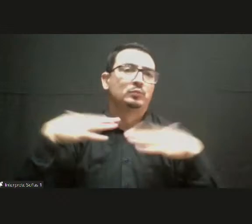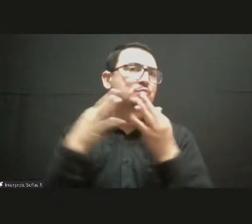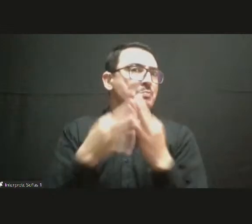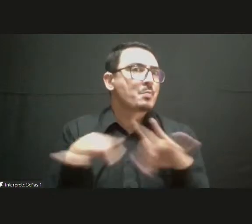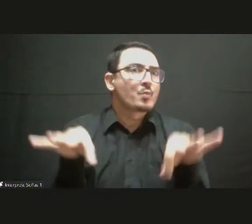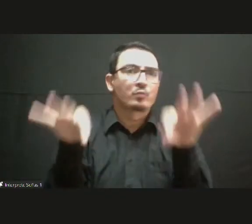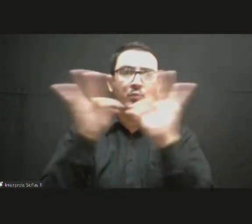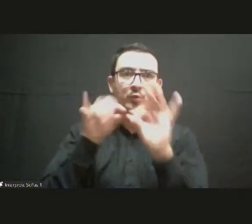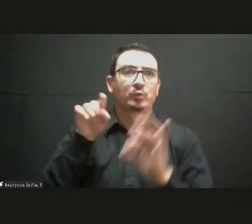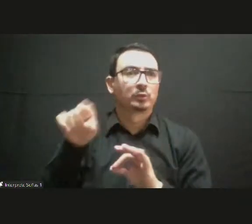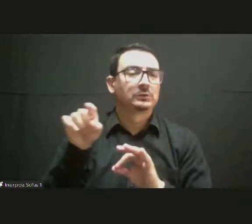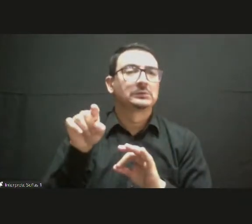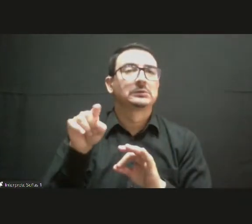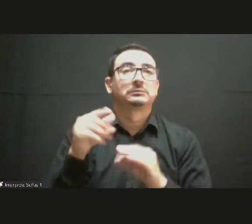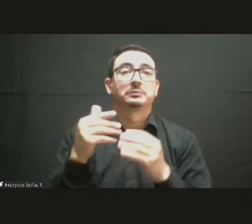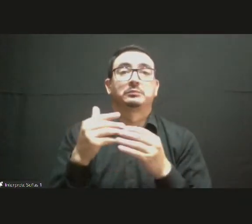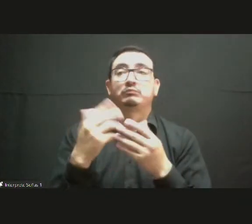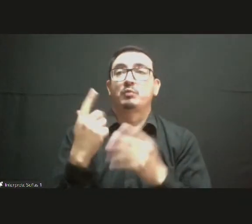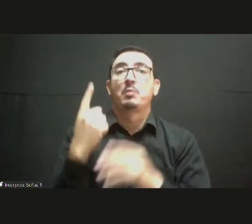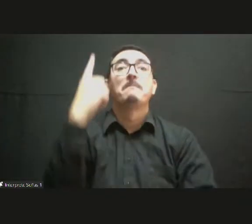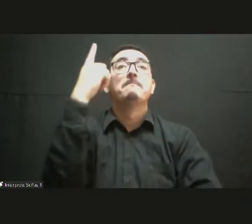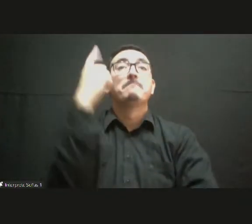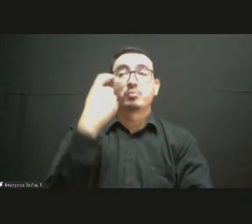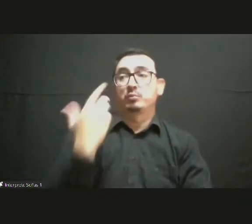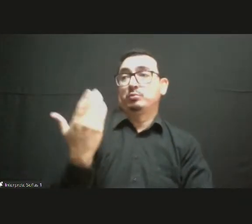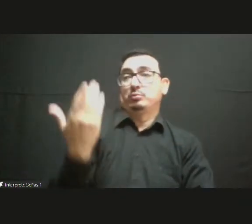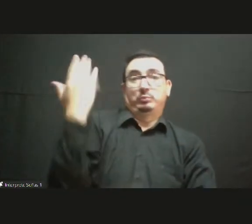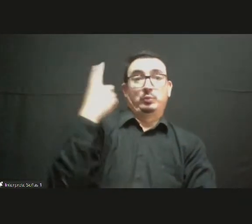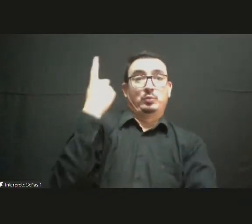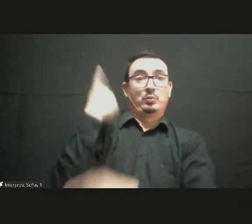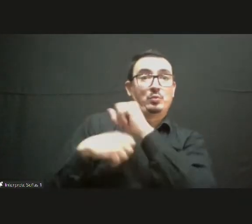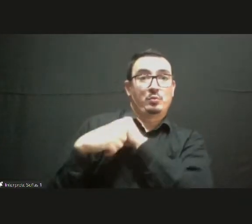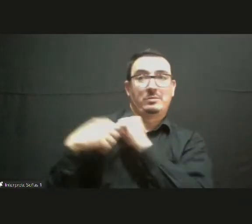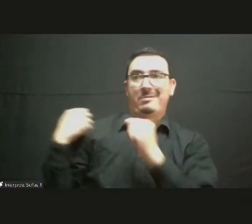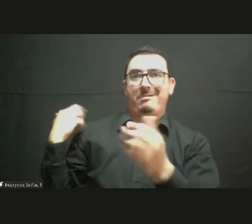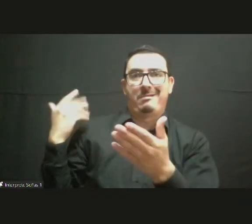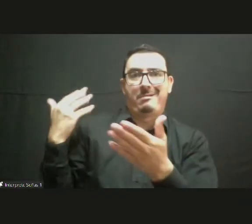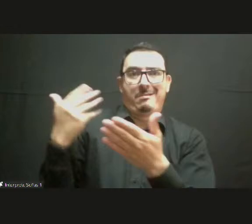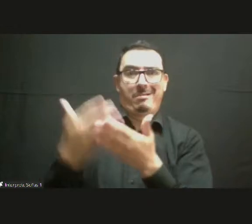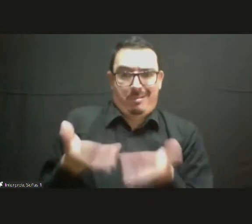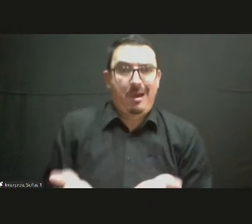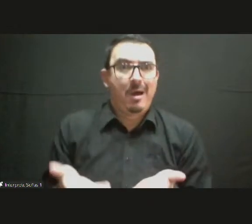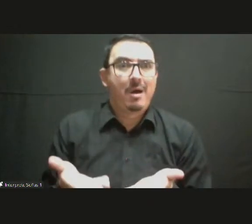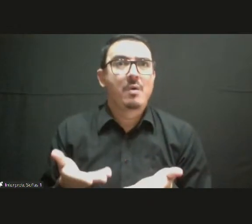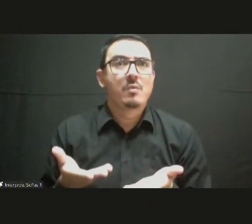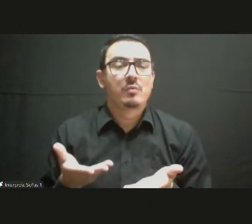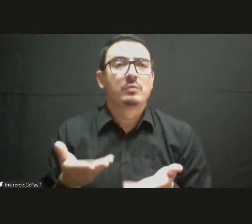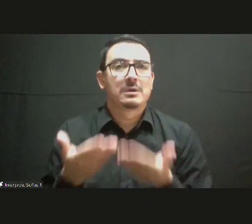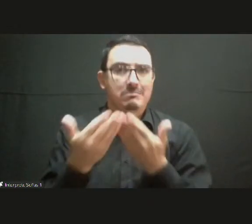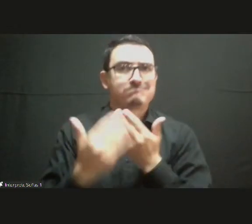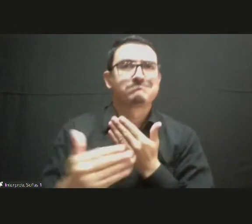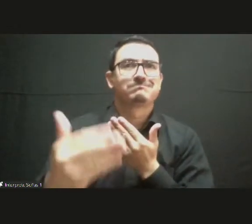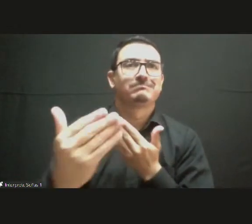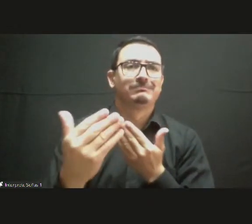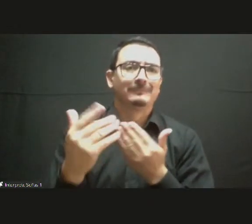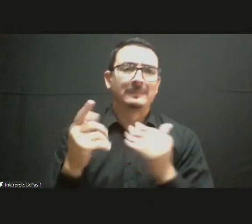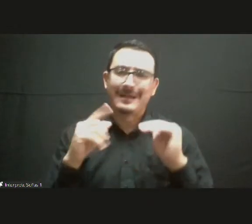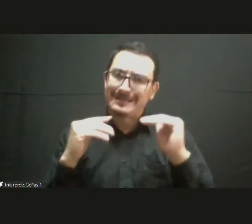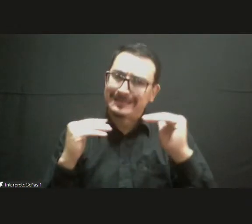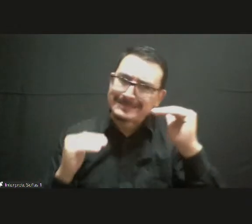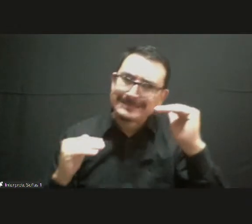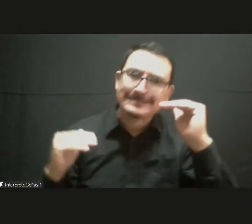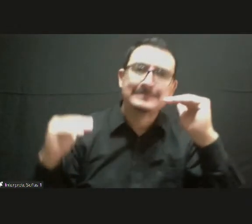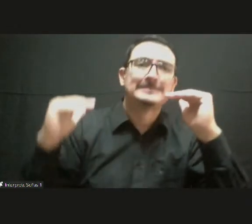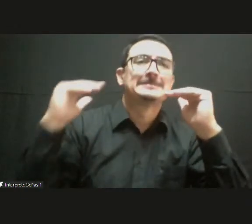systemic socioeconomic inequalities faced by Indigenous women in Guatemala, in Peru, and in